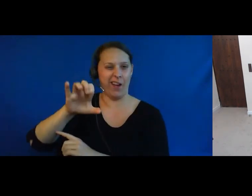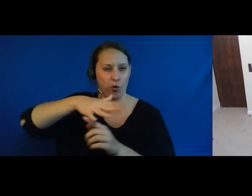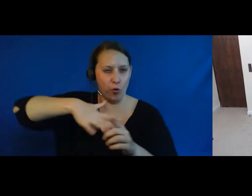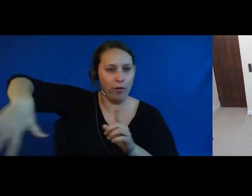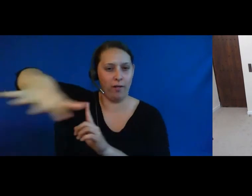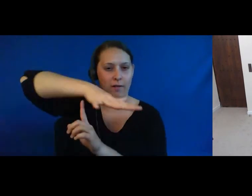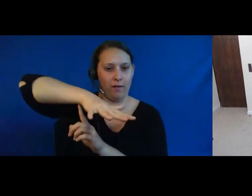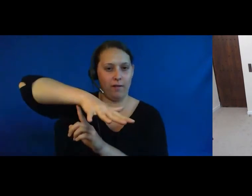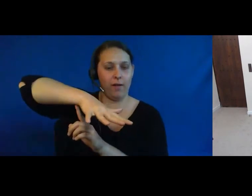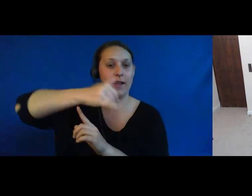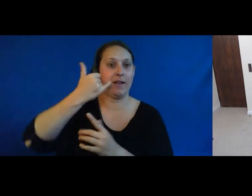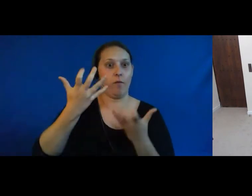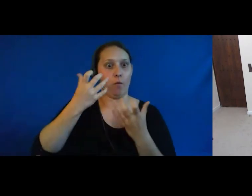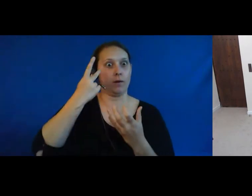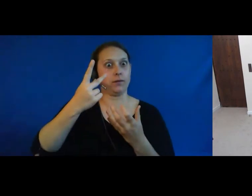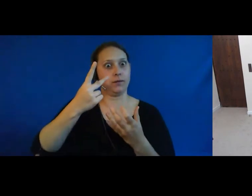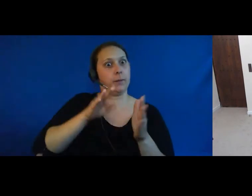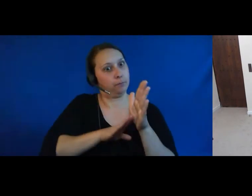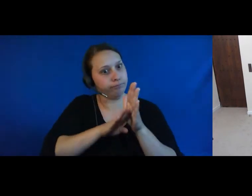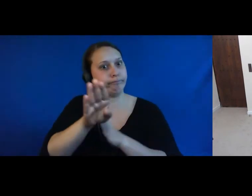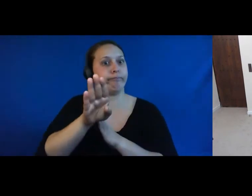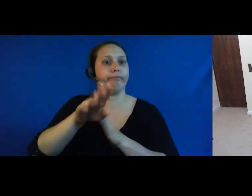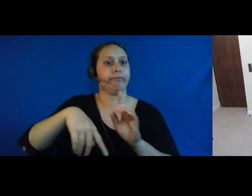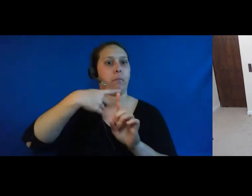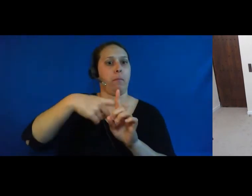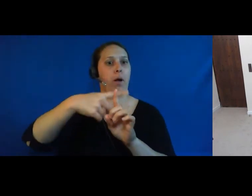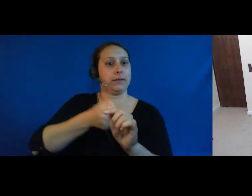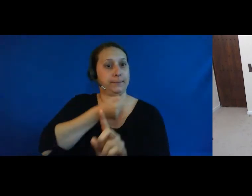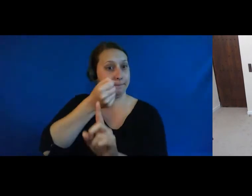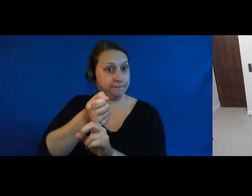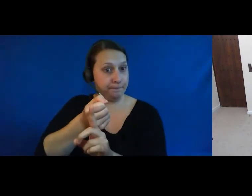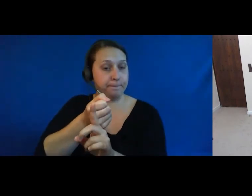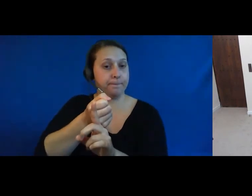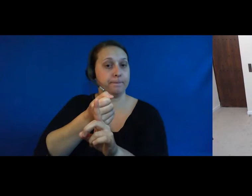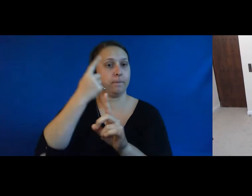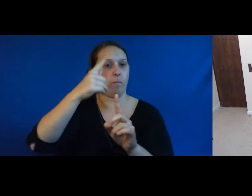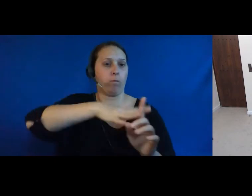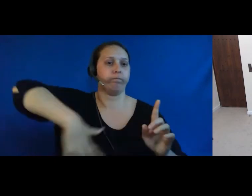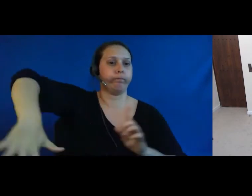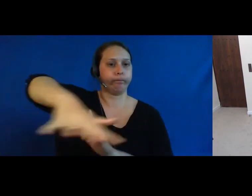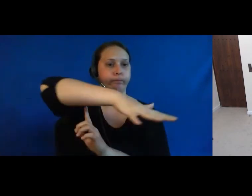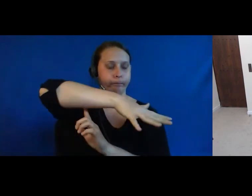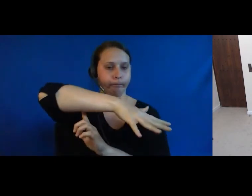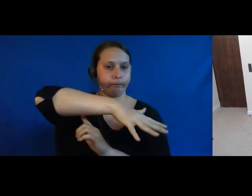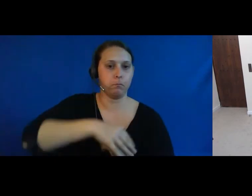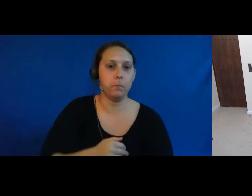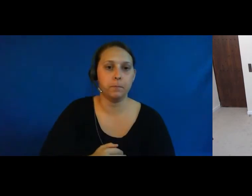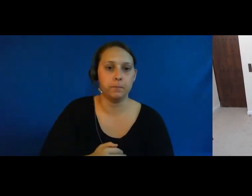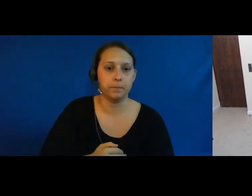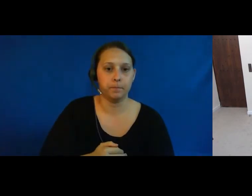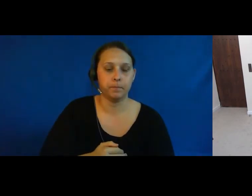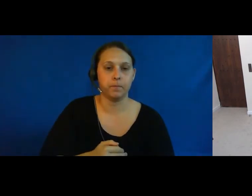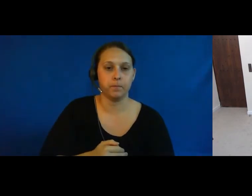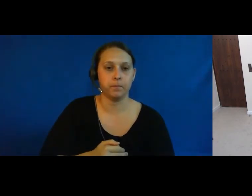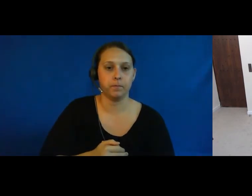a positive benefit to the ecological function of the habitat. So what we would do is